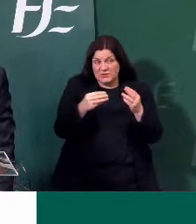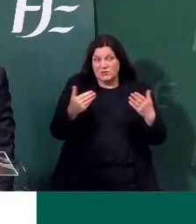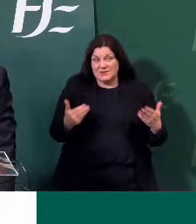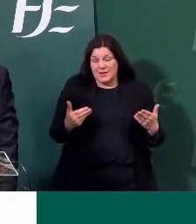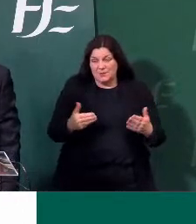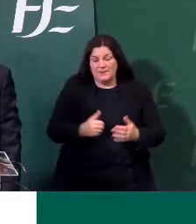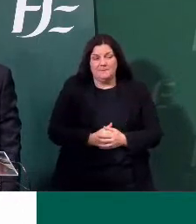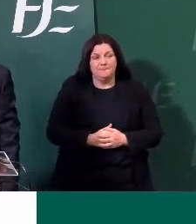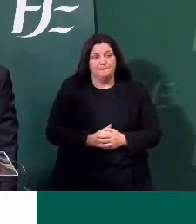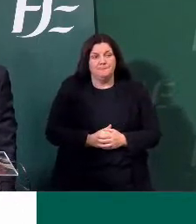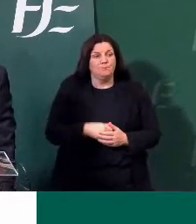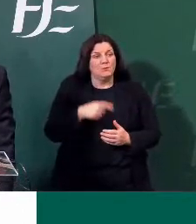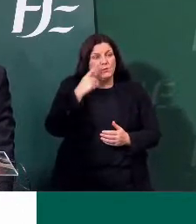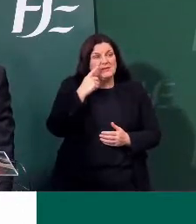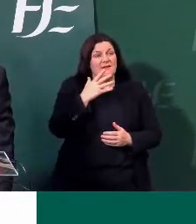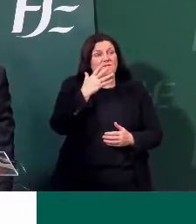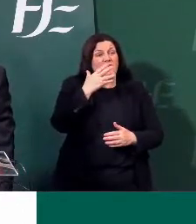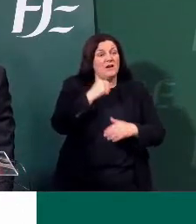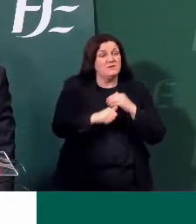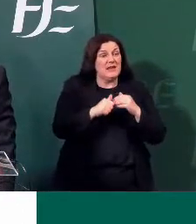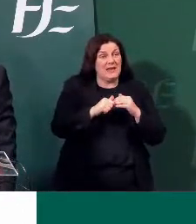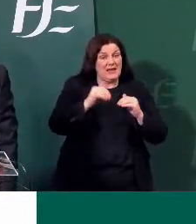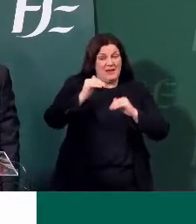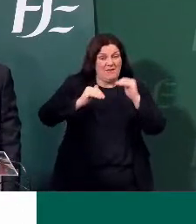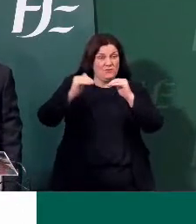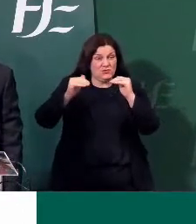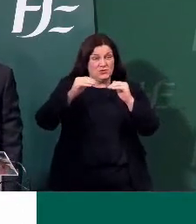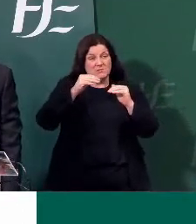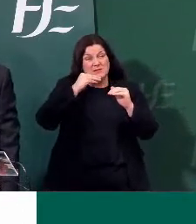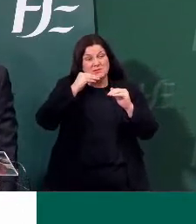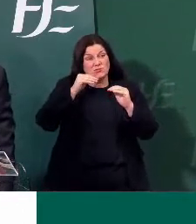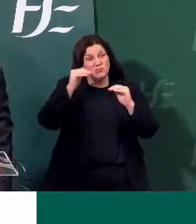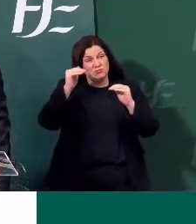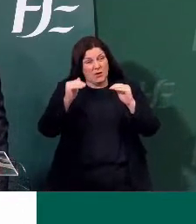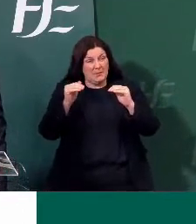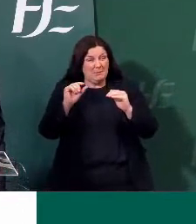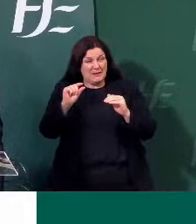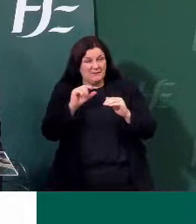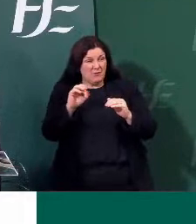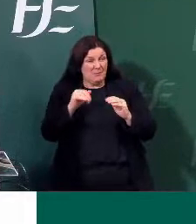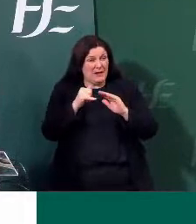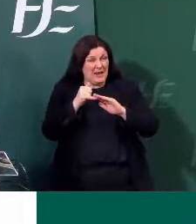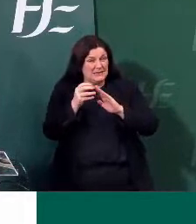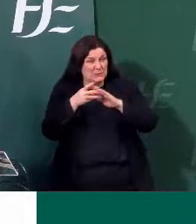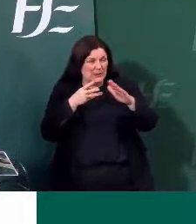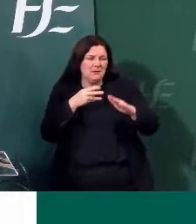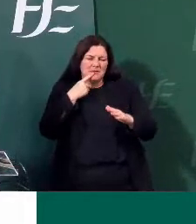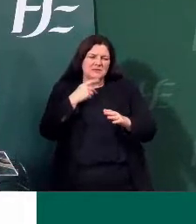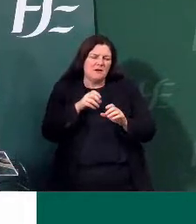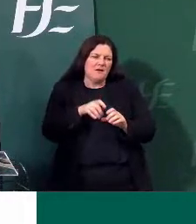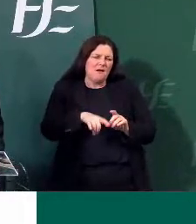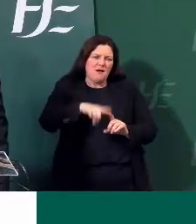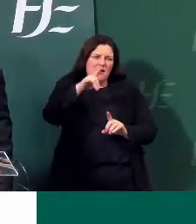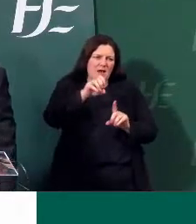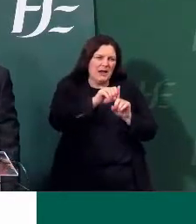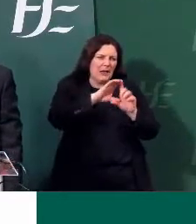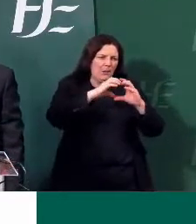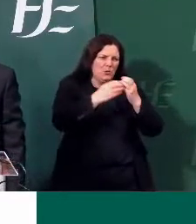now. The 5-day moving average is dropped a little from last week, but still a very high level of community